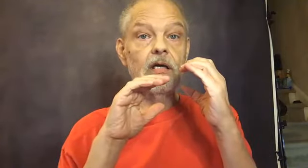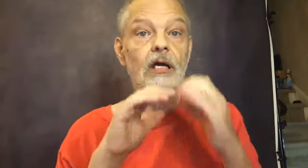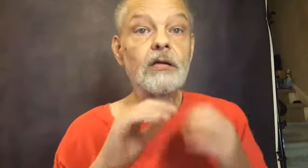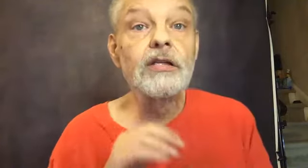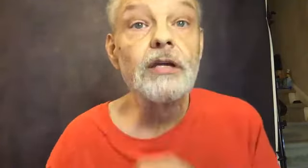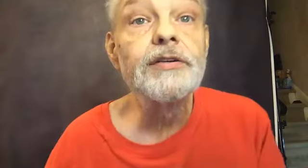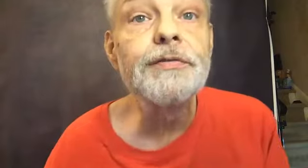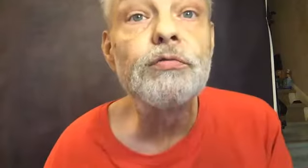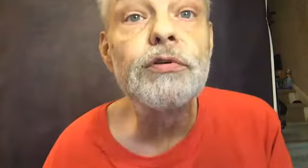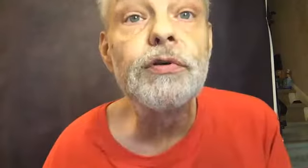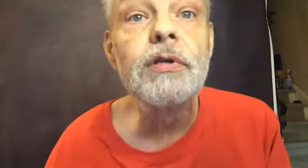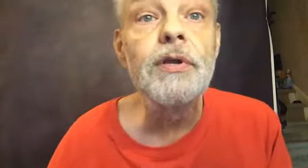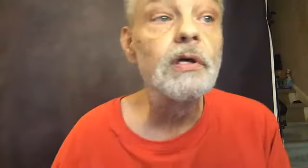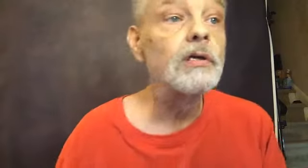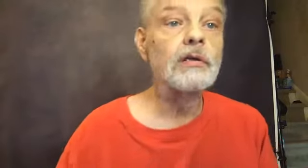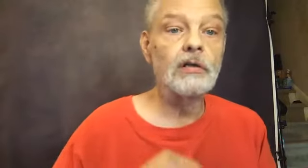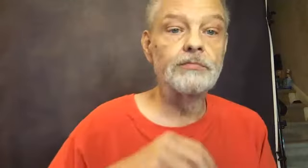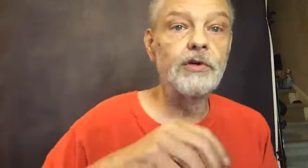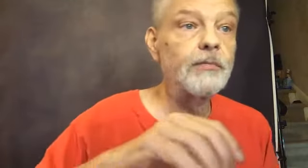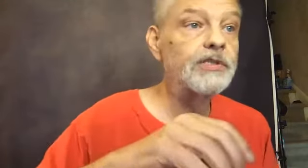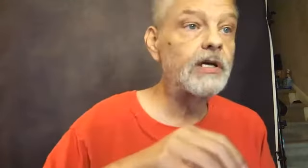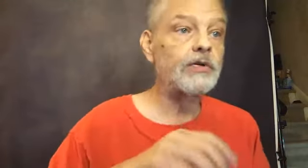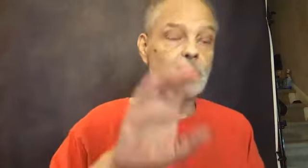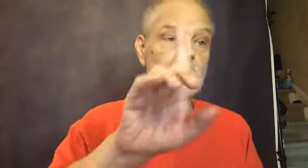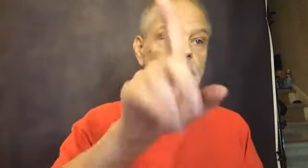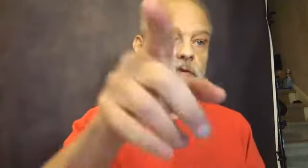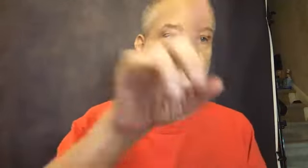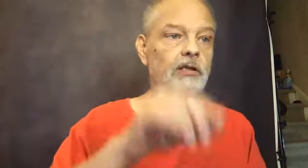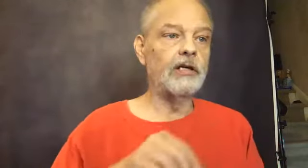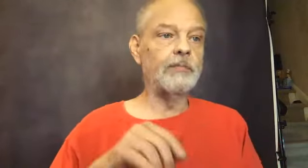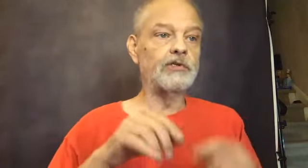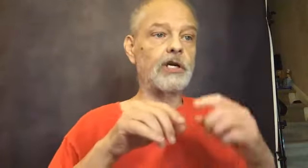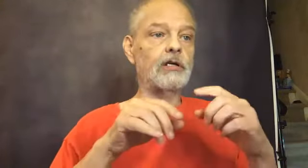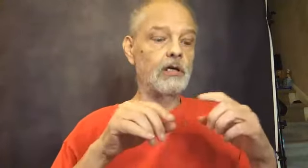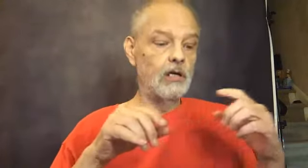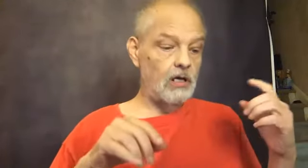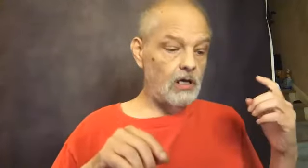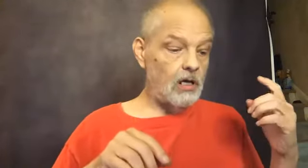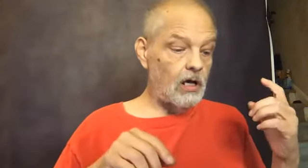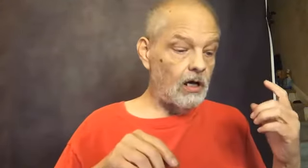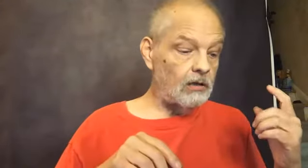can you tell the difference between the, I'm sorry, I missed that question. I'll look it up in chat.